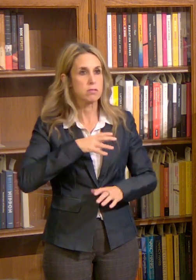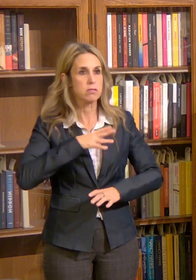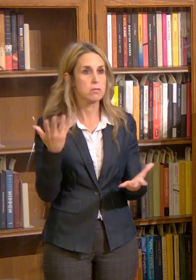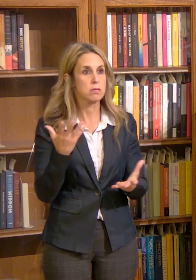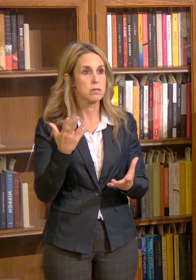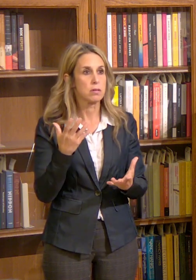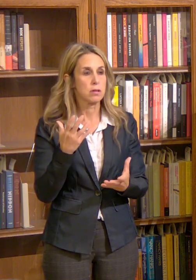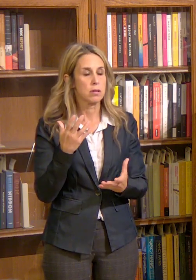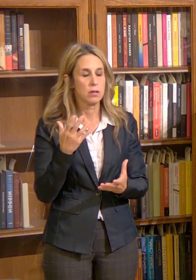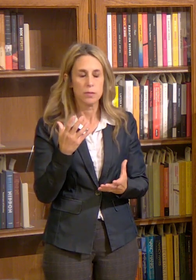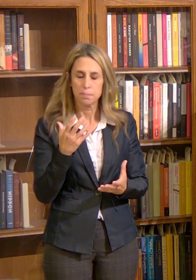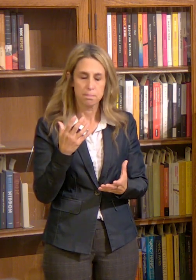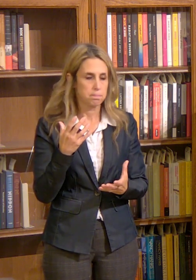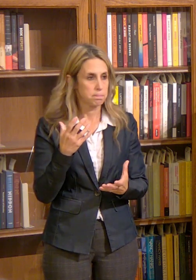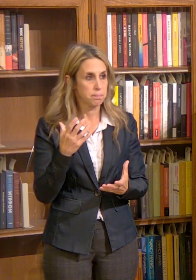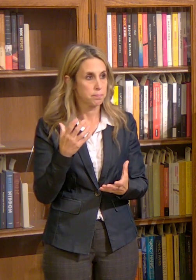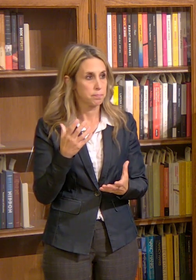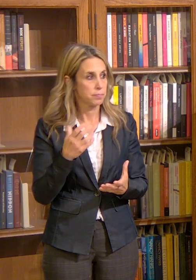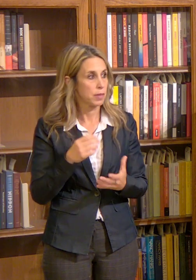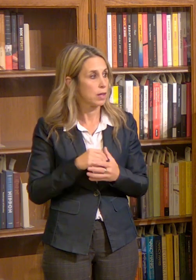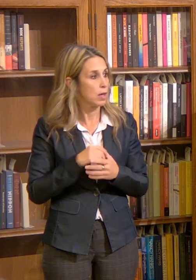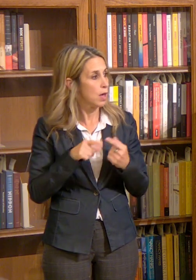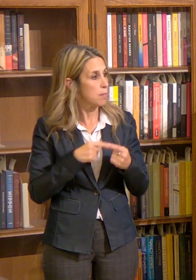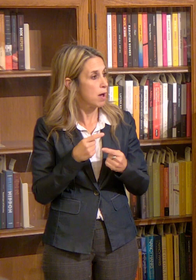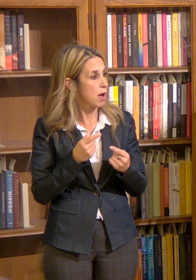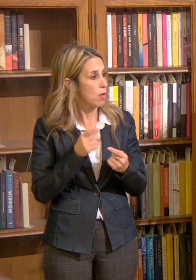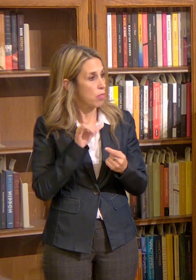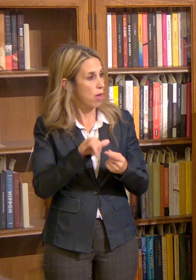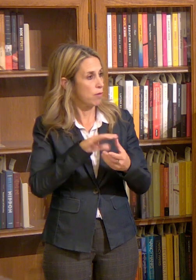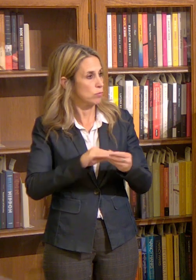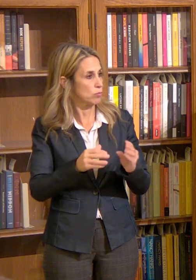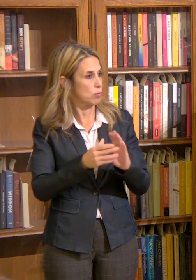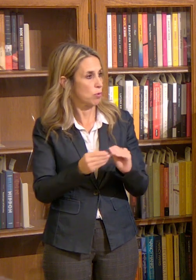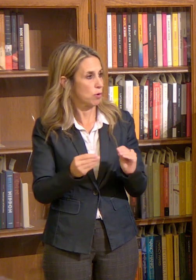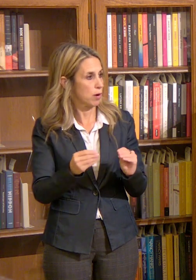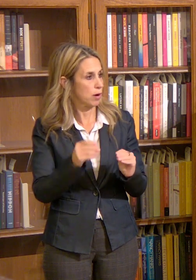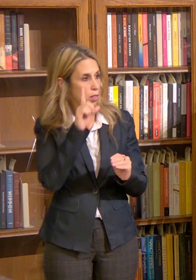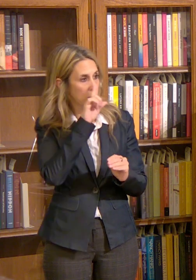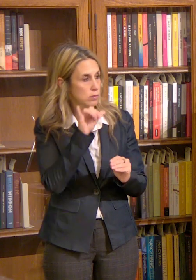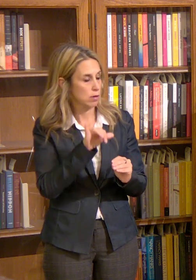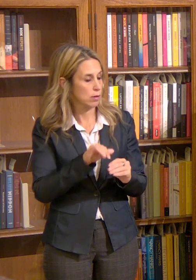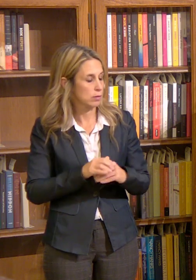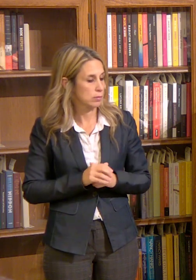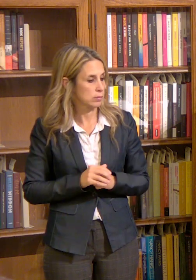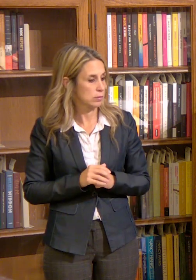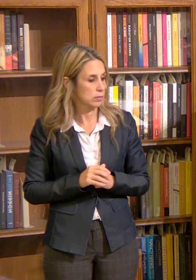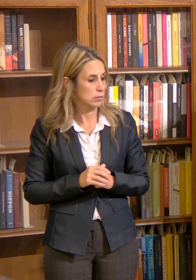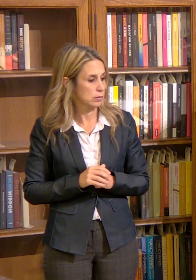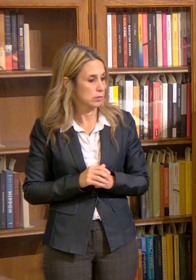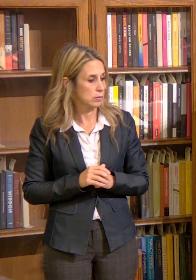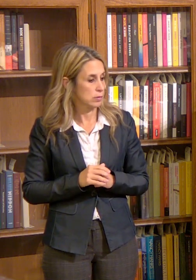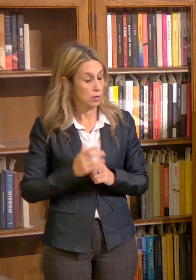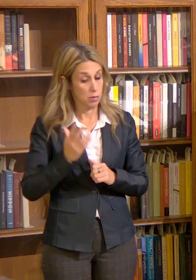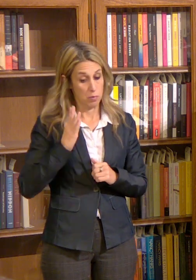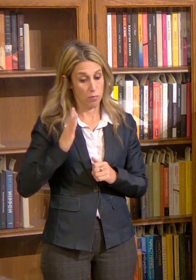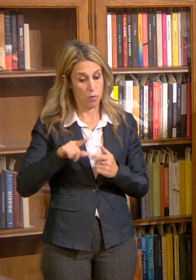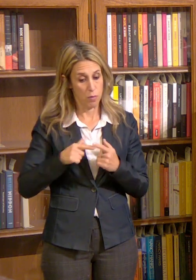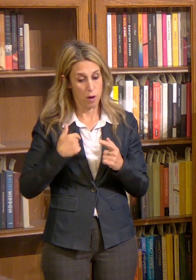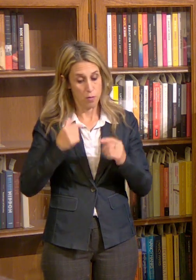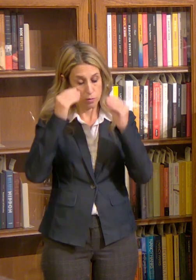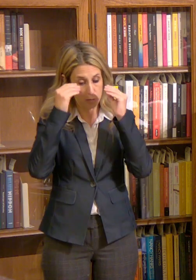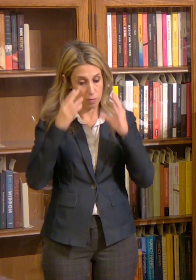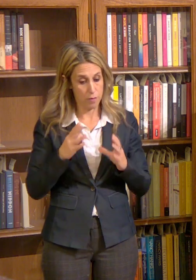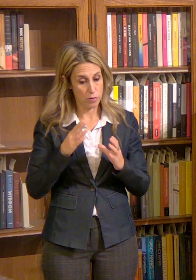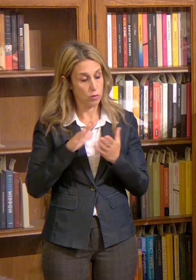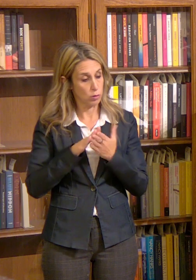their heads about what that story looks like when I was a professor in